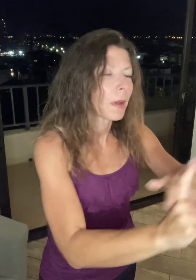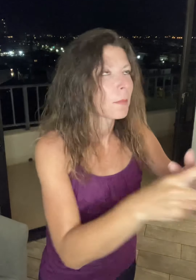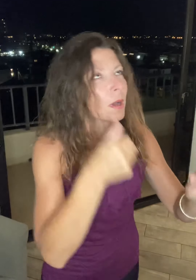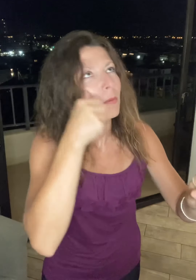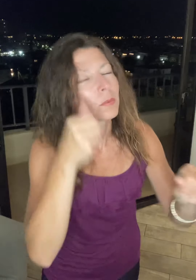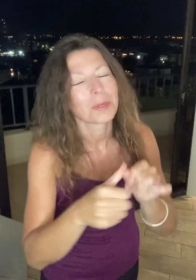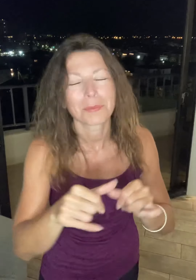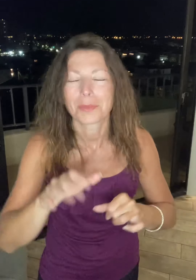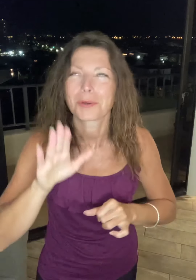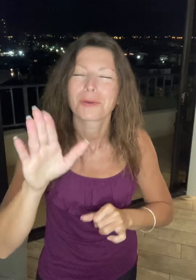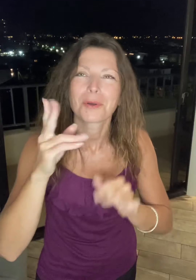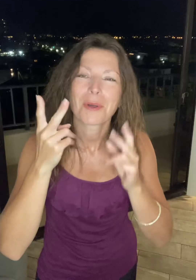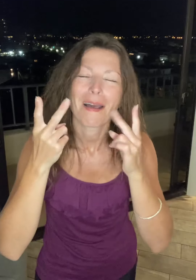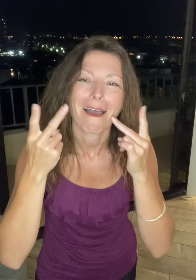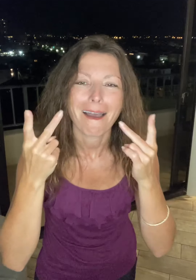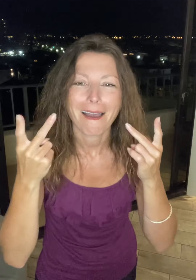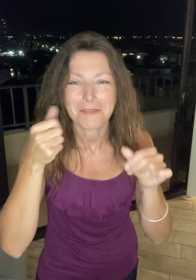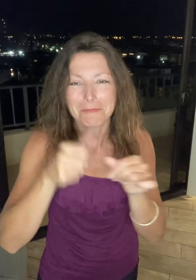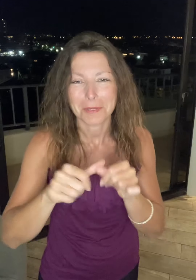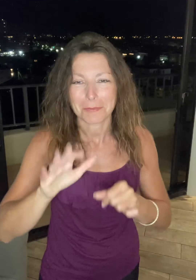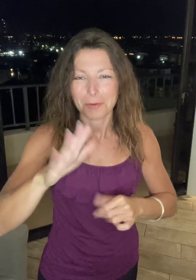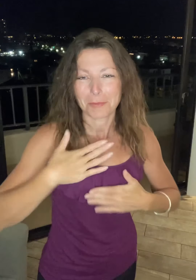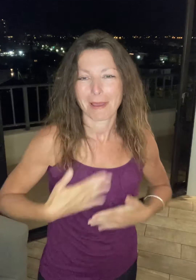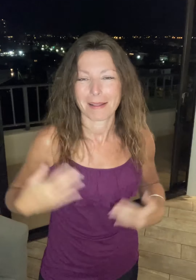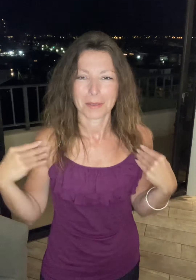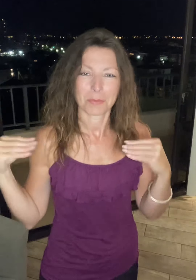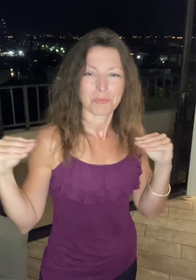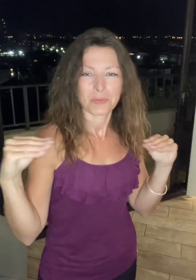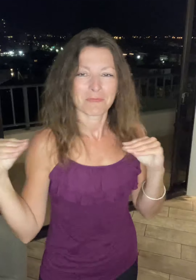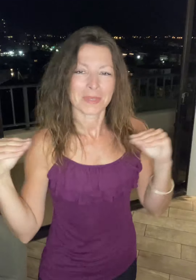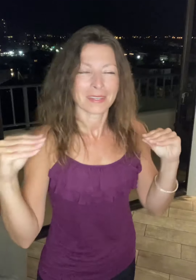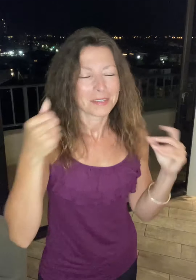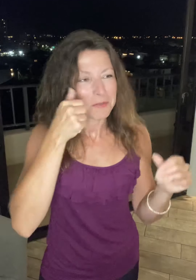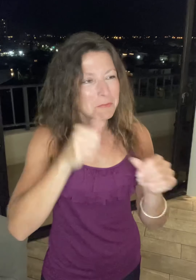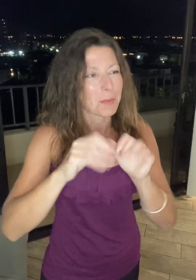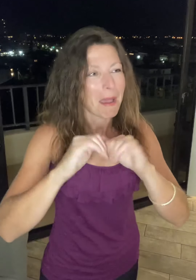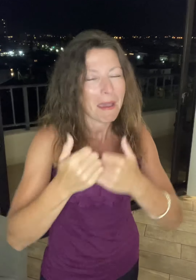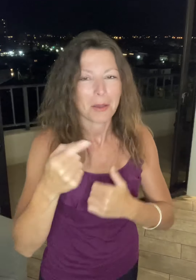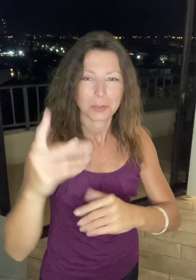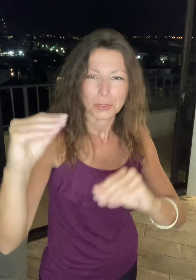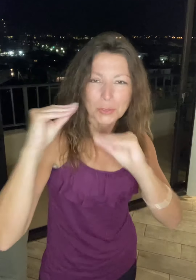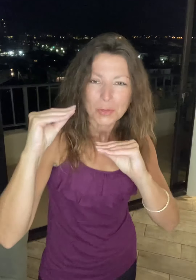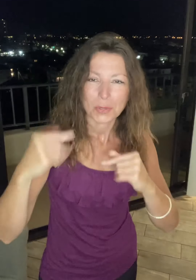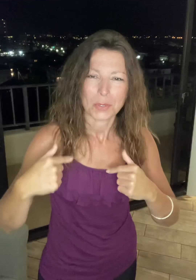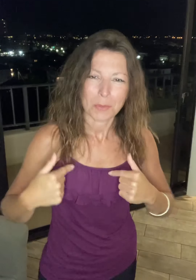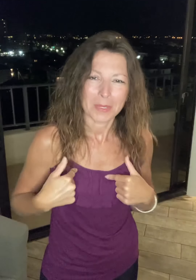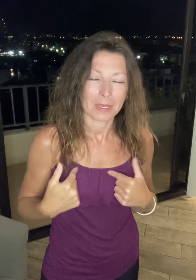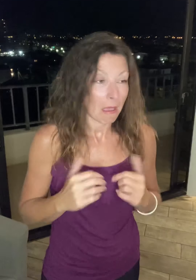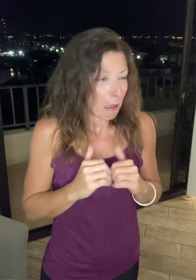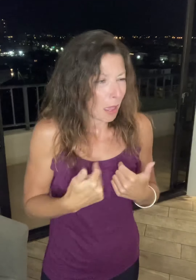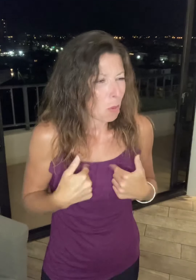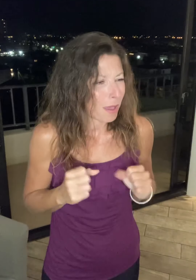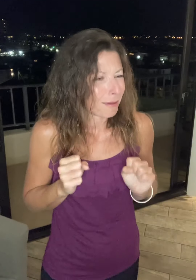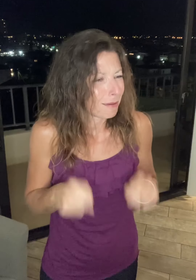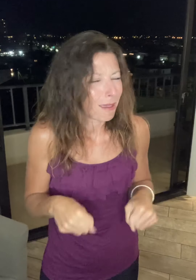had done. Tell me, how am I supposed to move home? These days I'm becoming everything that I hate,